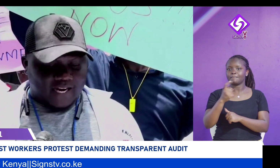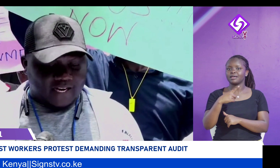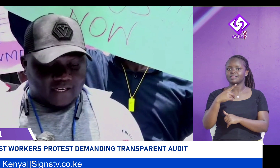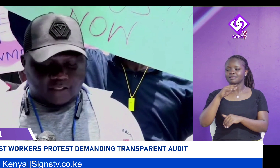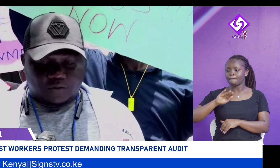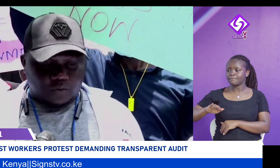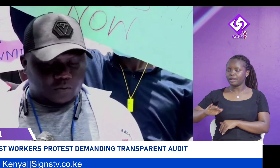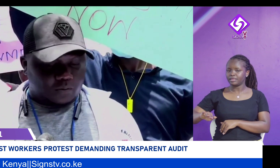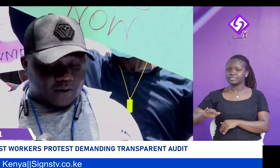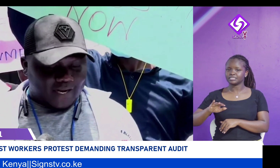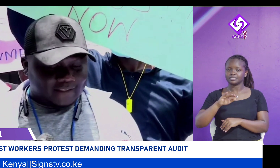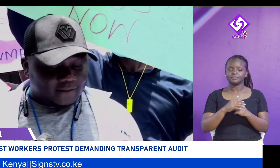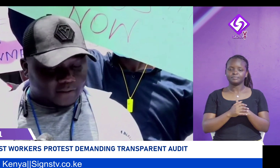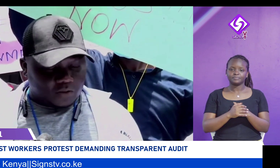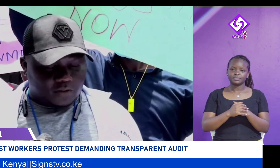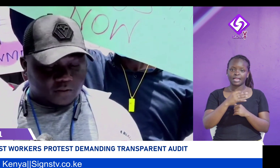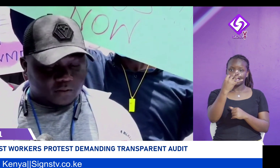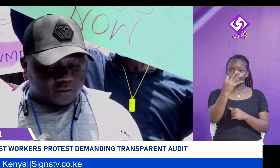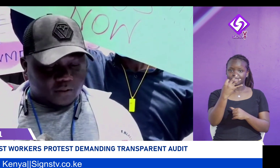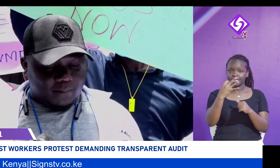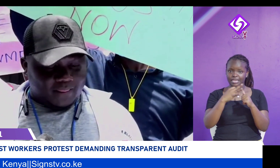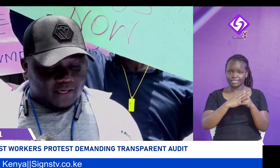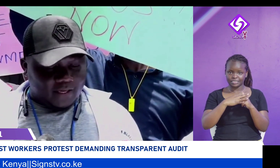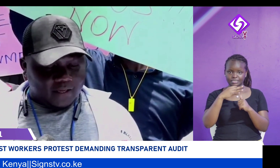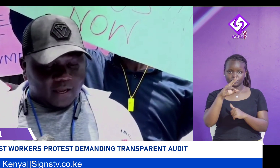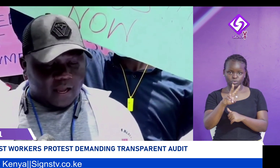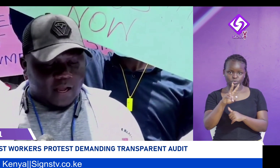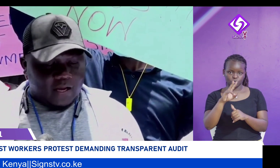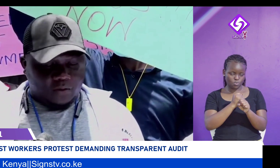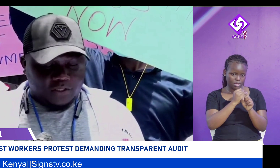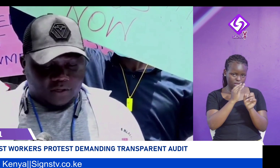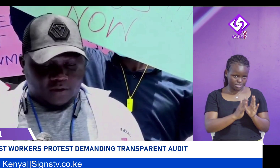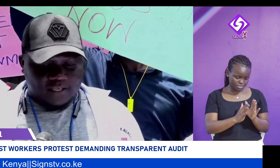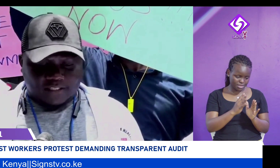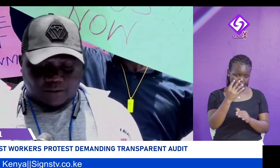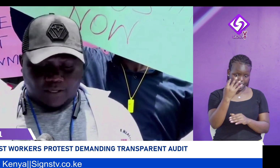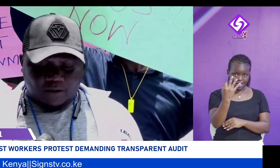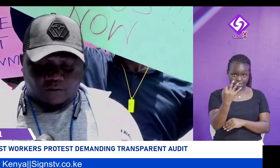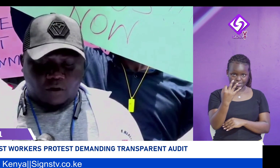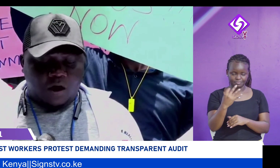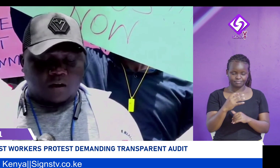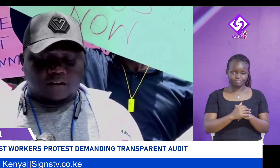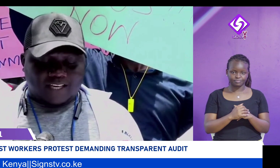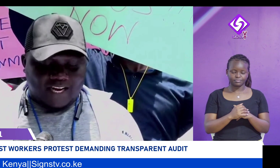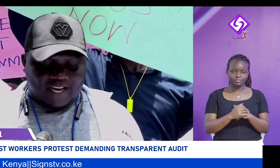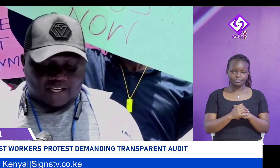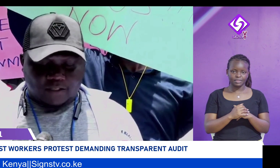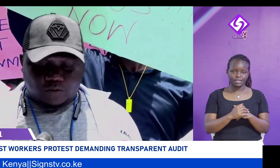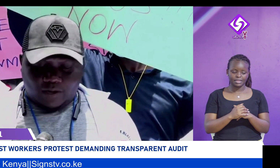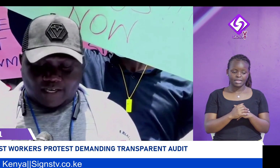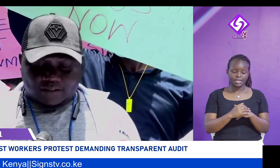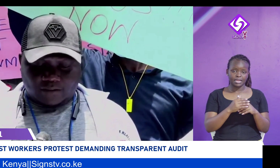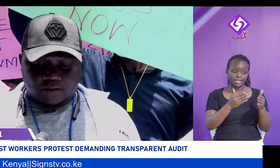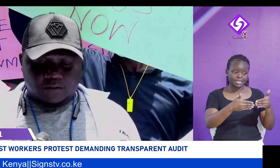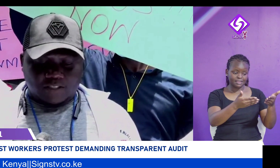the 382 workers. Number 3, unconditional restatement of all